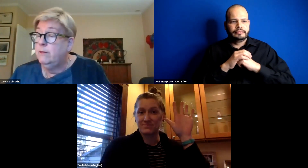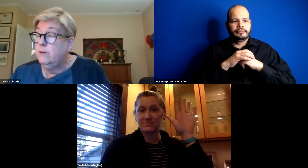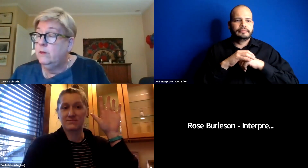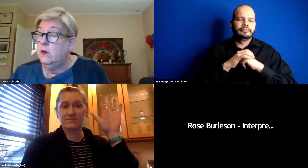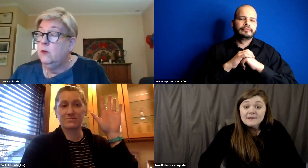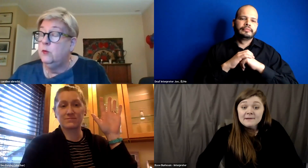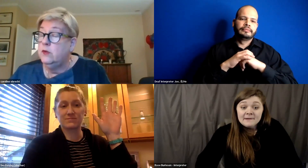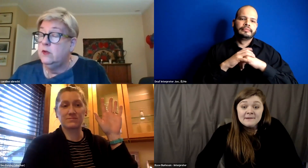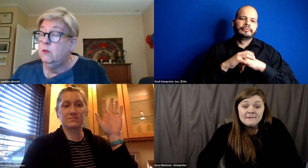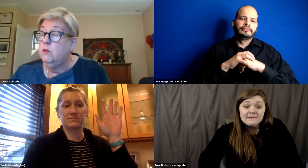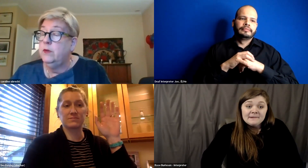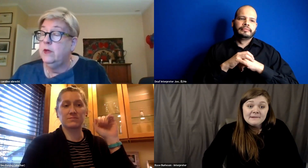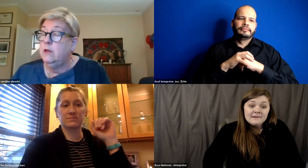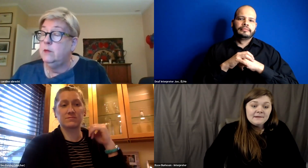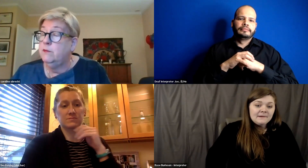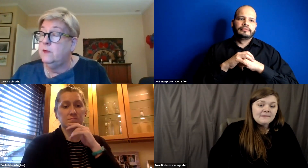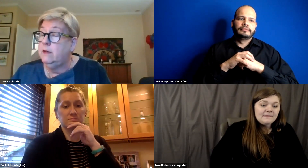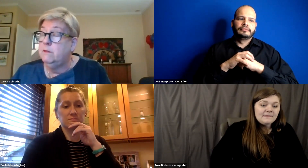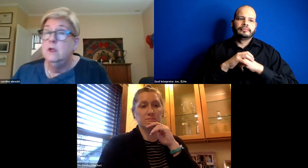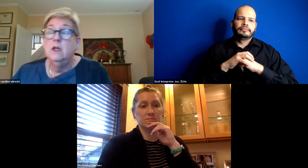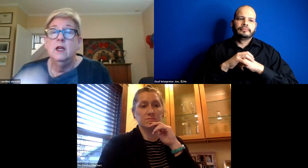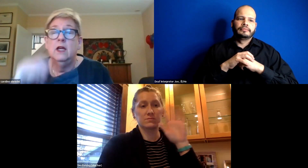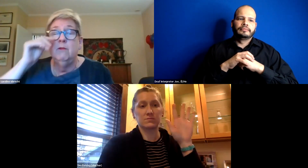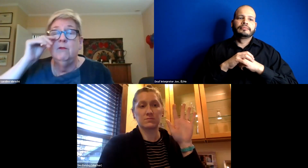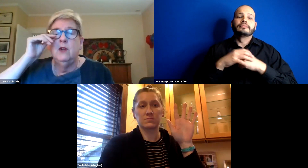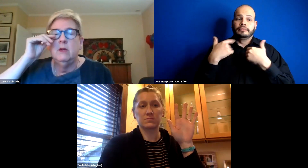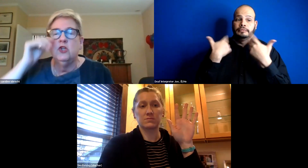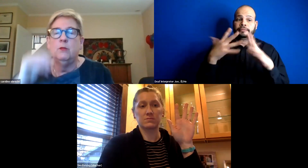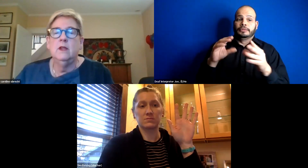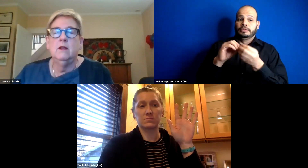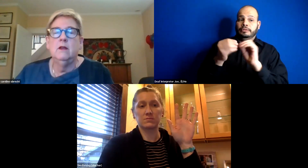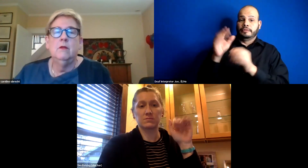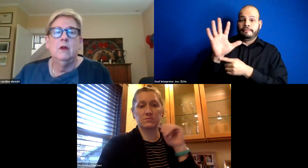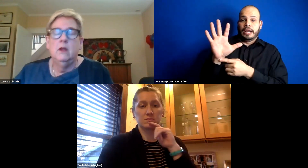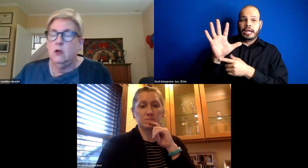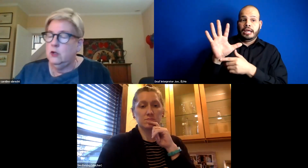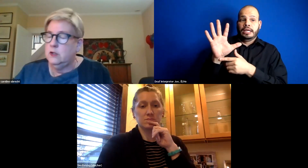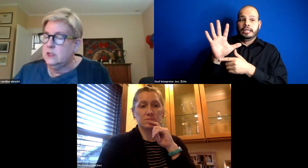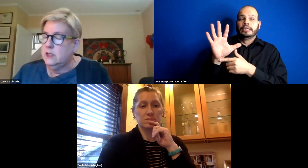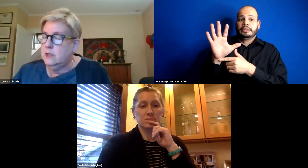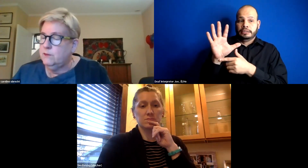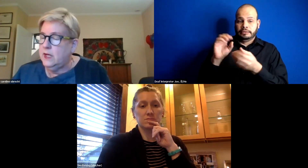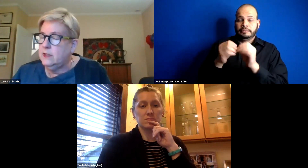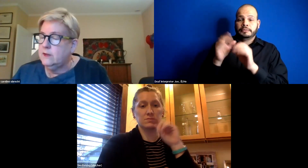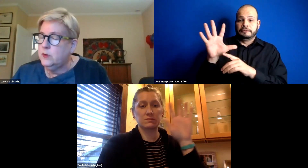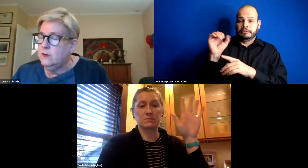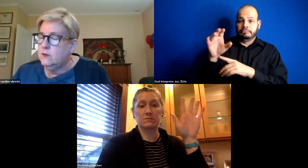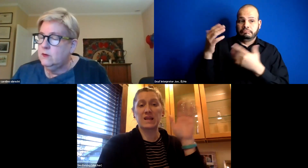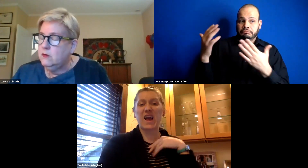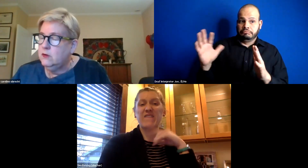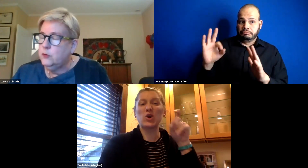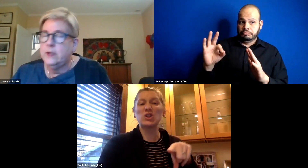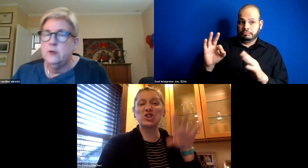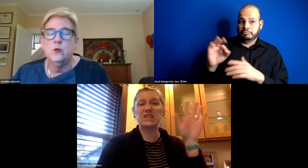Okay, so I'm done with item number 5. I'm very much hoping that Ernest can provide us with